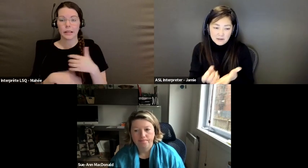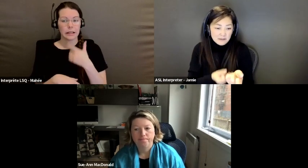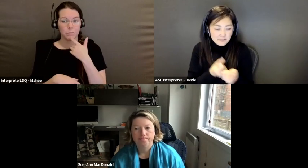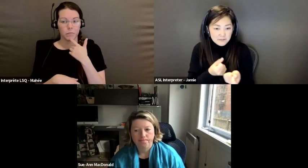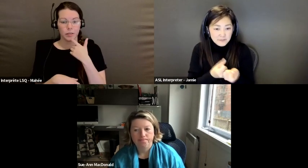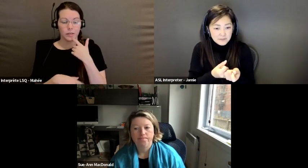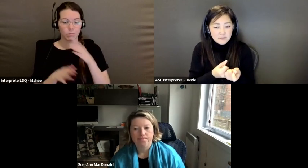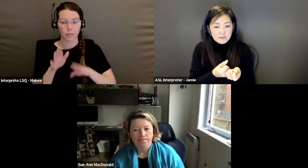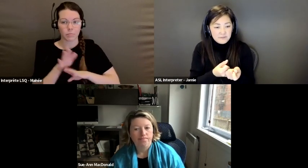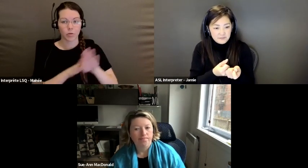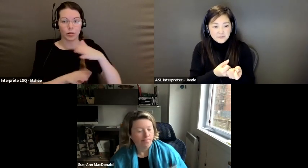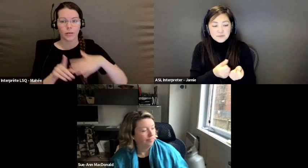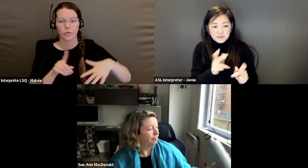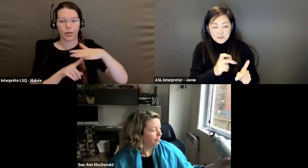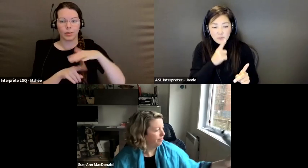face.